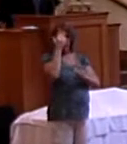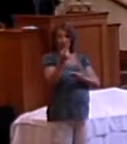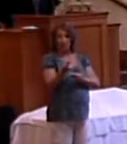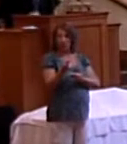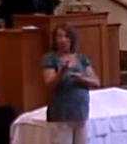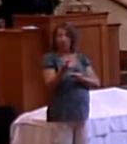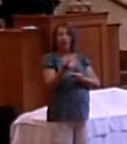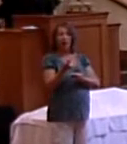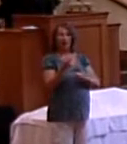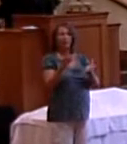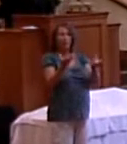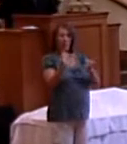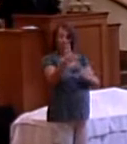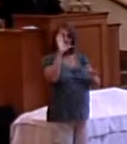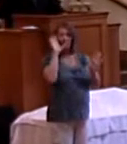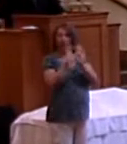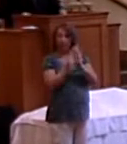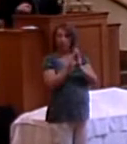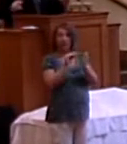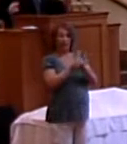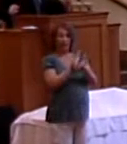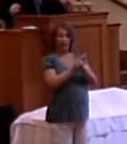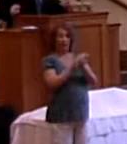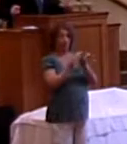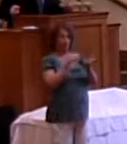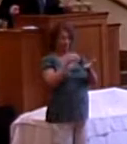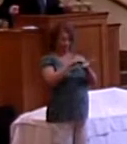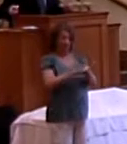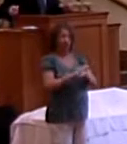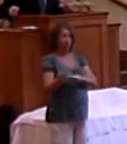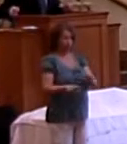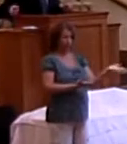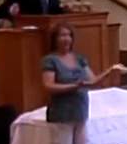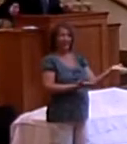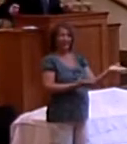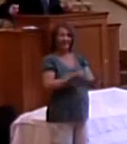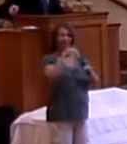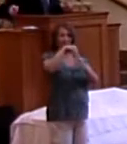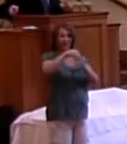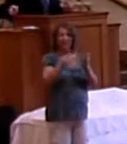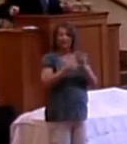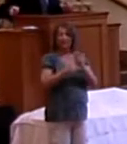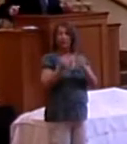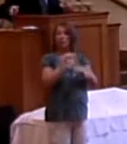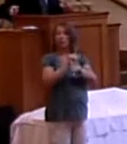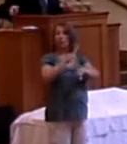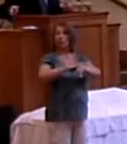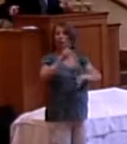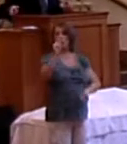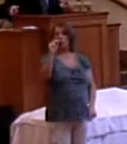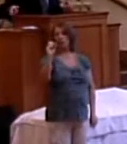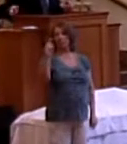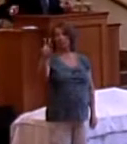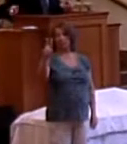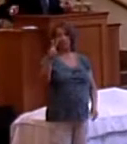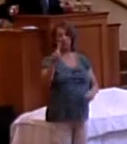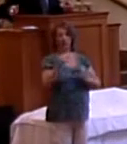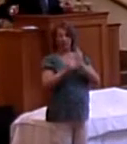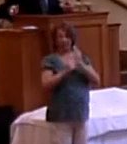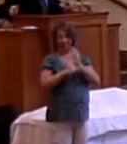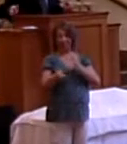love to have your picture and your form back because we're already working on the November edition of the newsletter. Can you believe